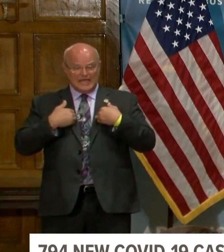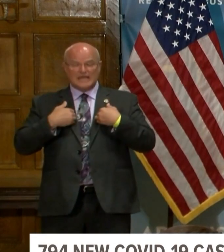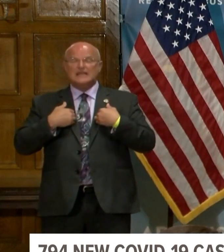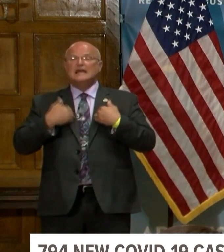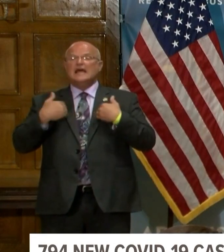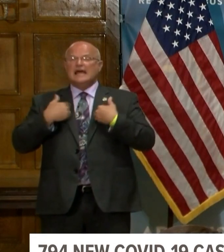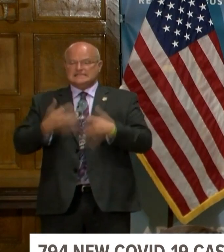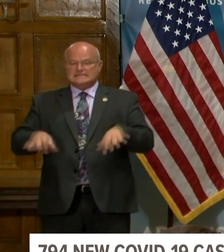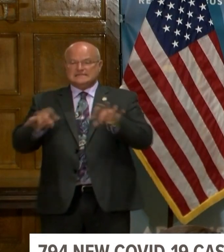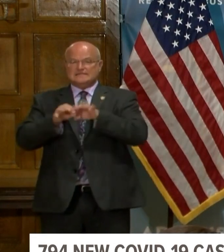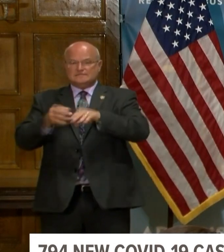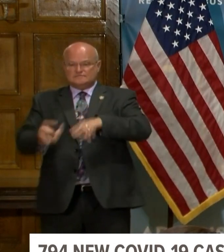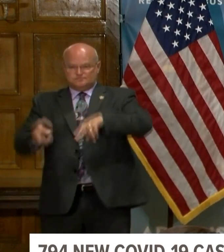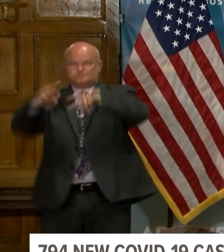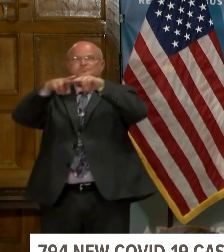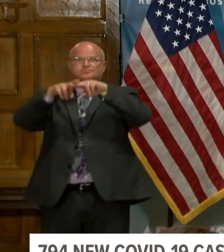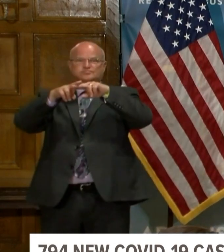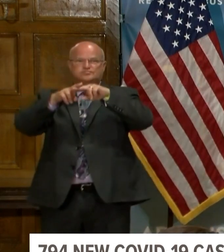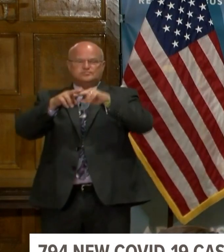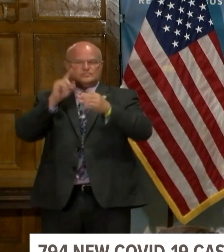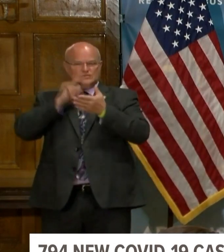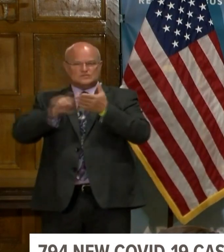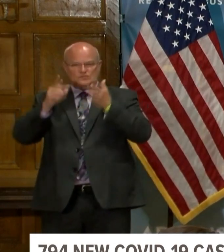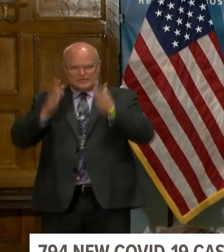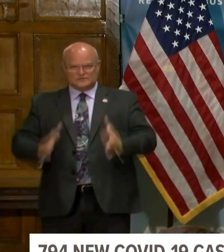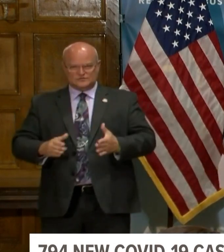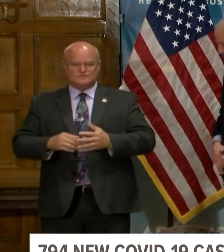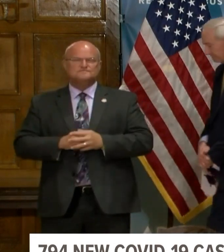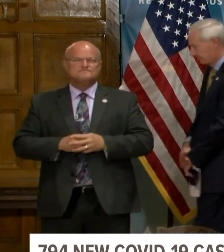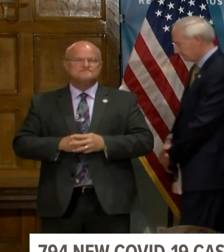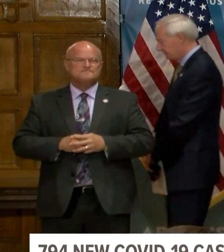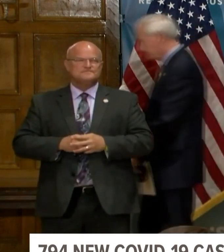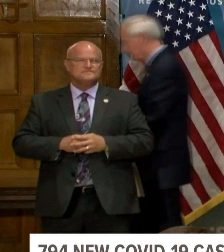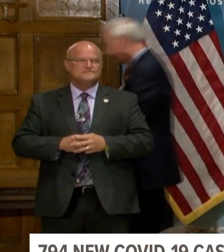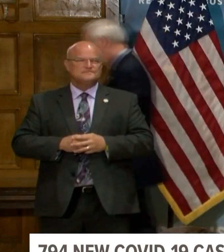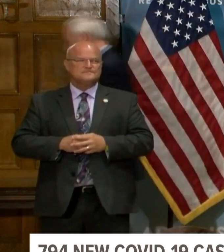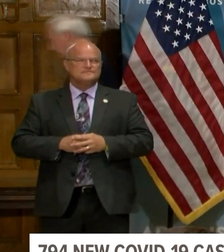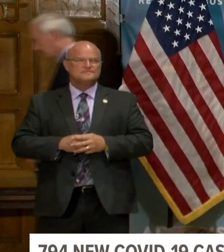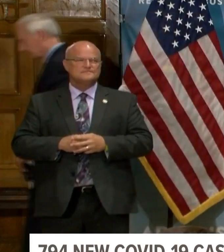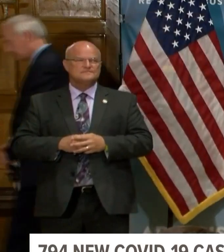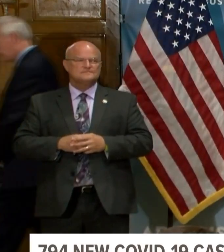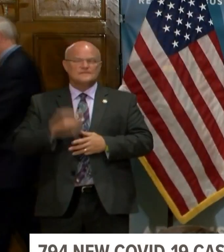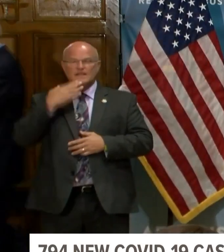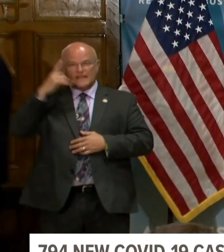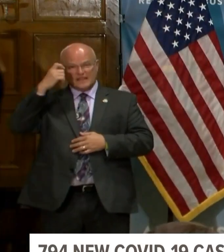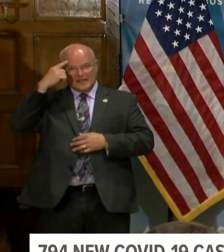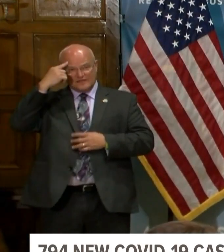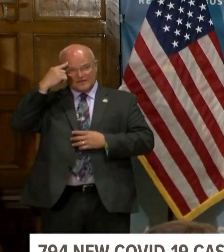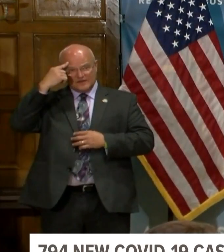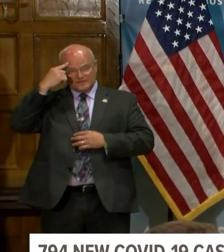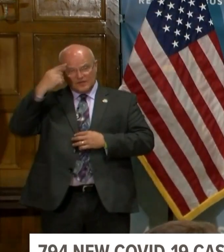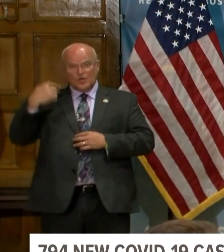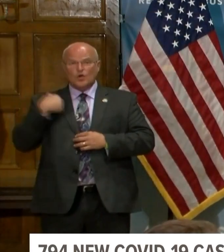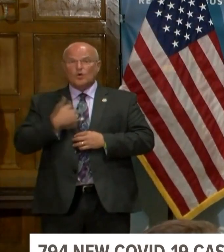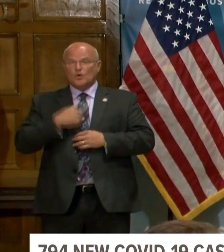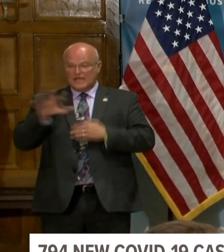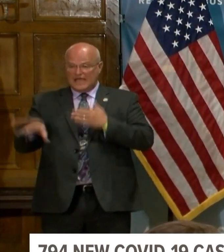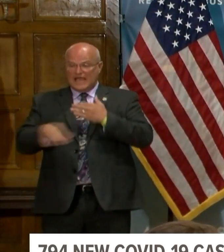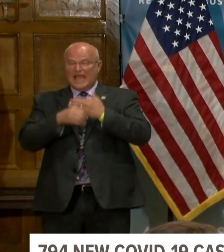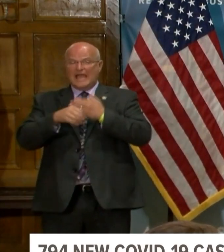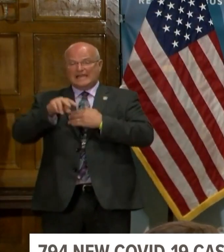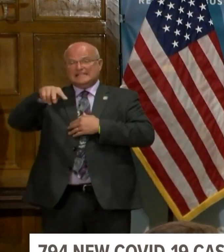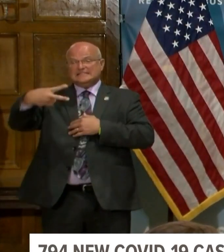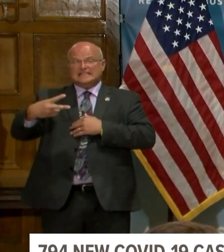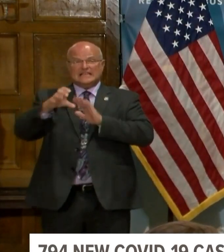was there was some significant additions to it, but go ahead, Steph. Thank you, Governor. We did add a